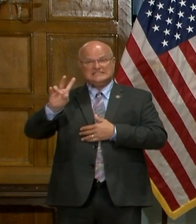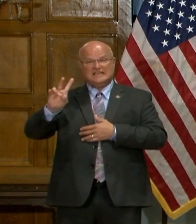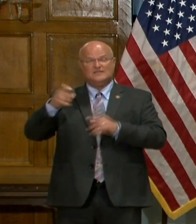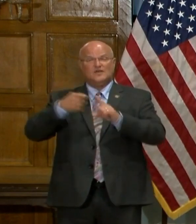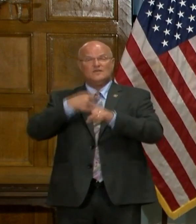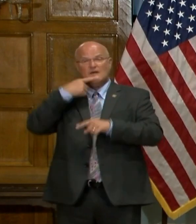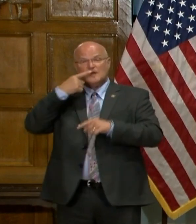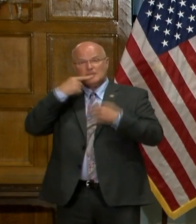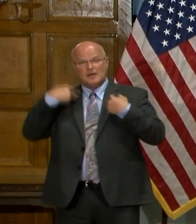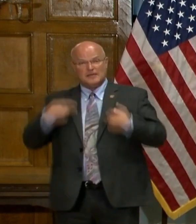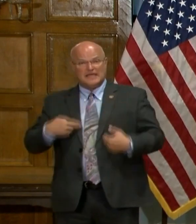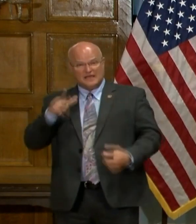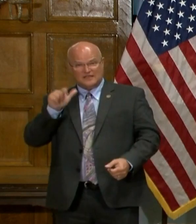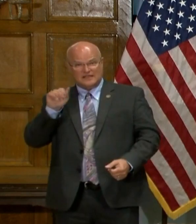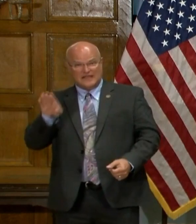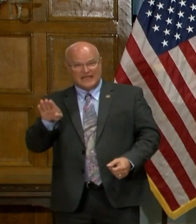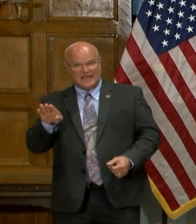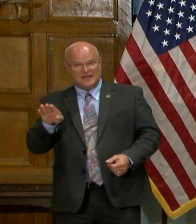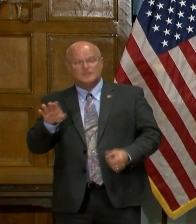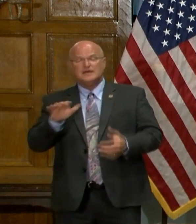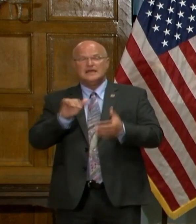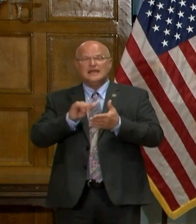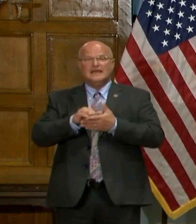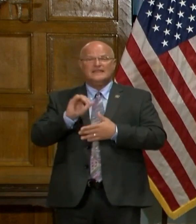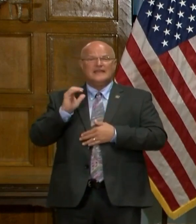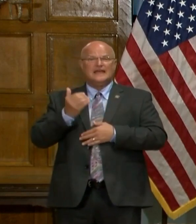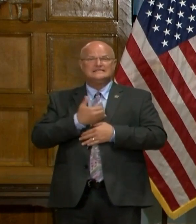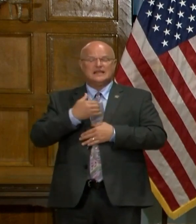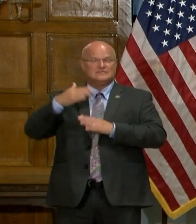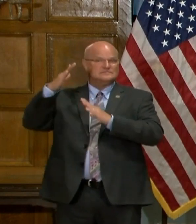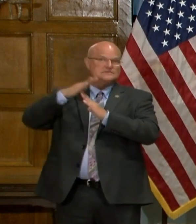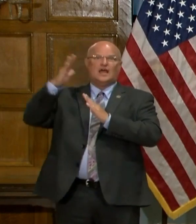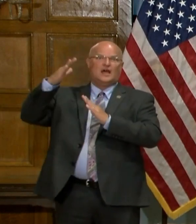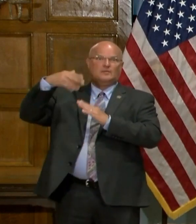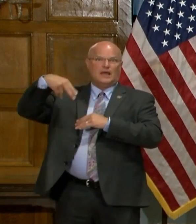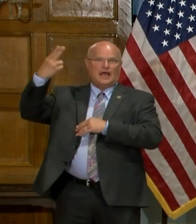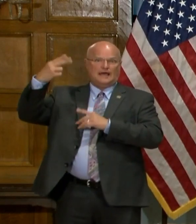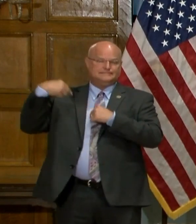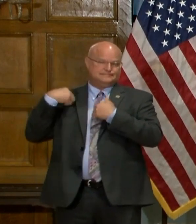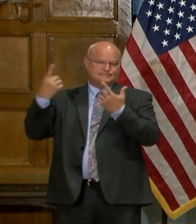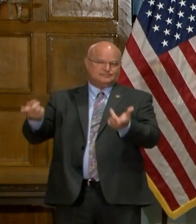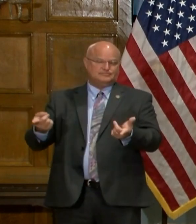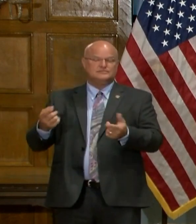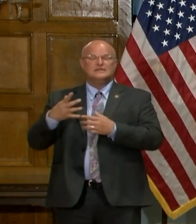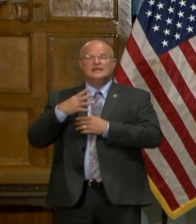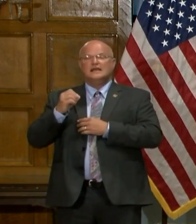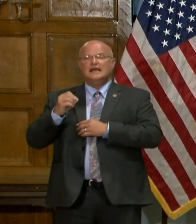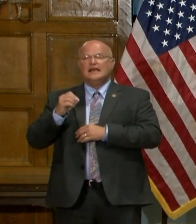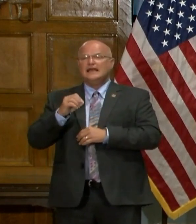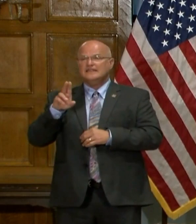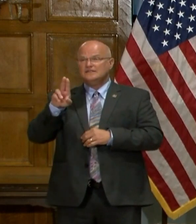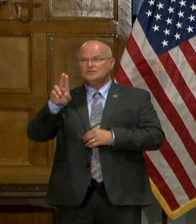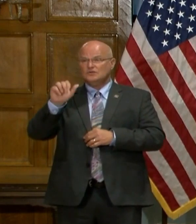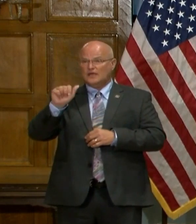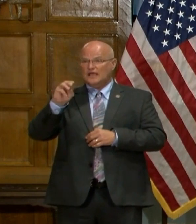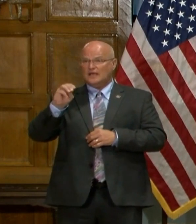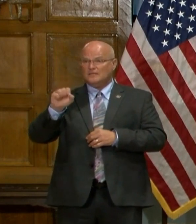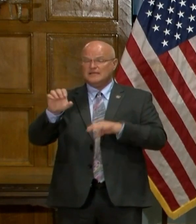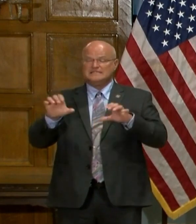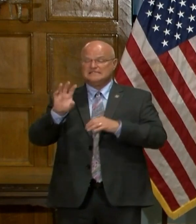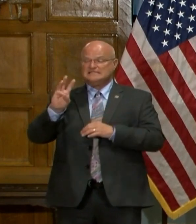1,127 were from the public health lab, and that's our all-time high. And then UAMS